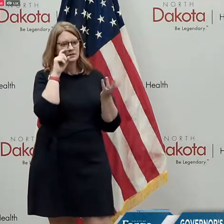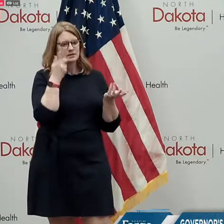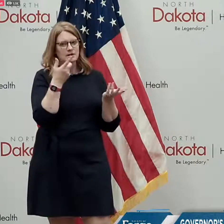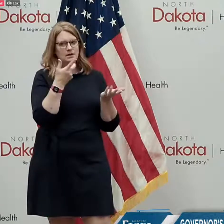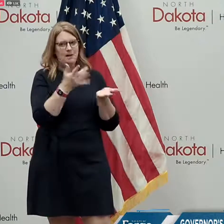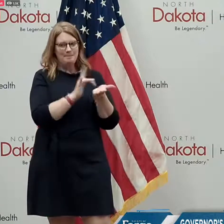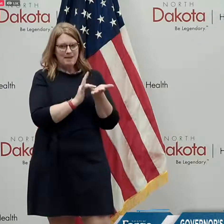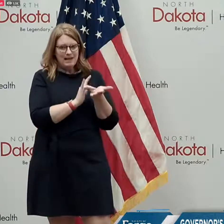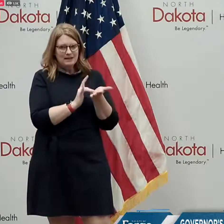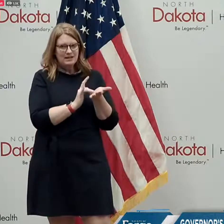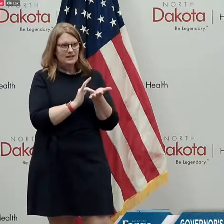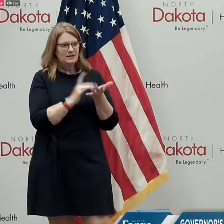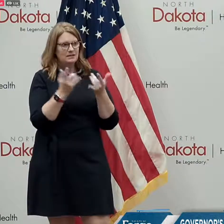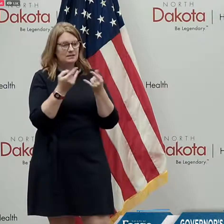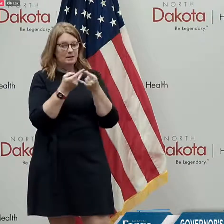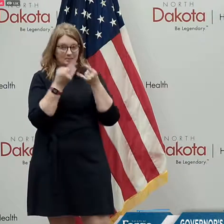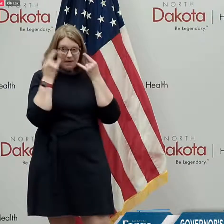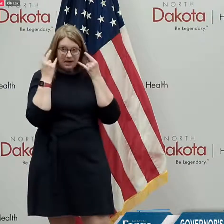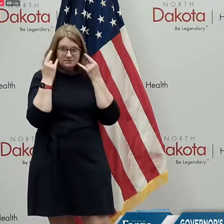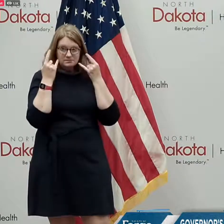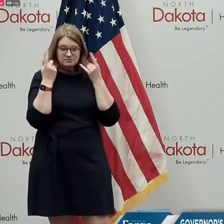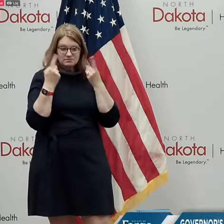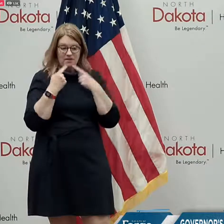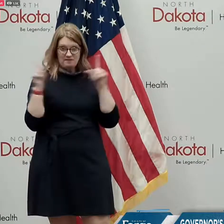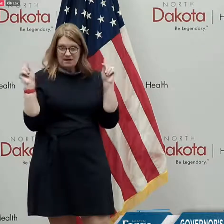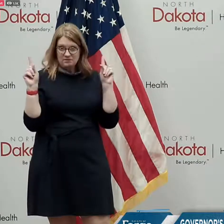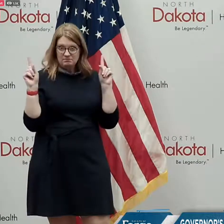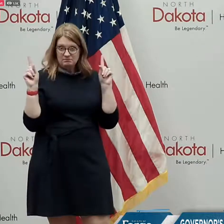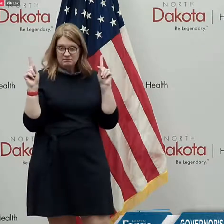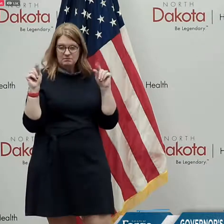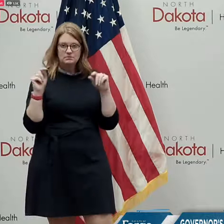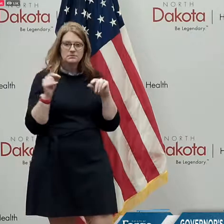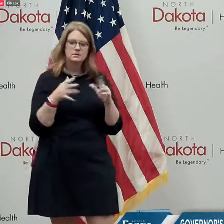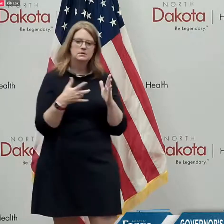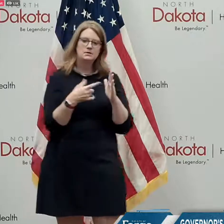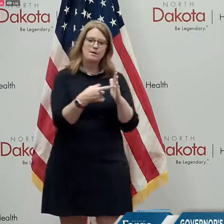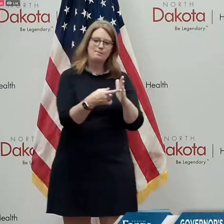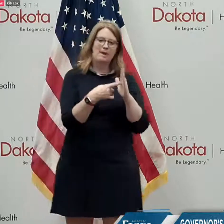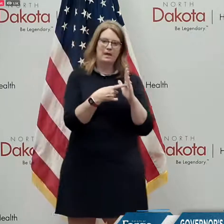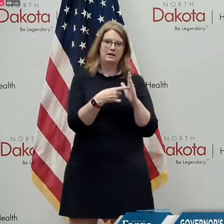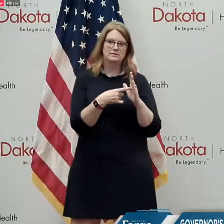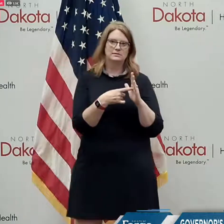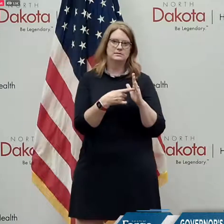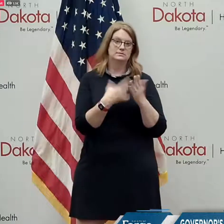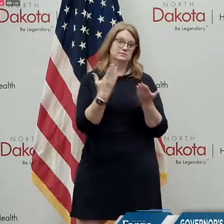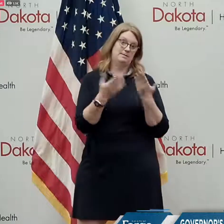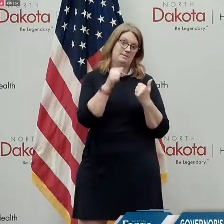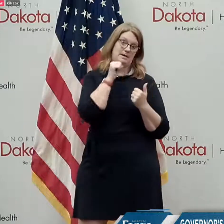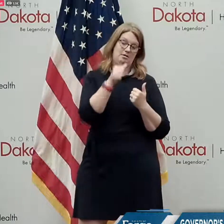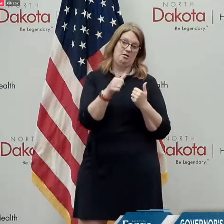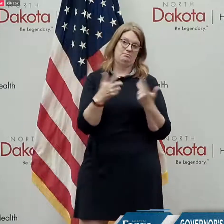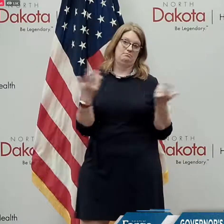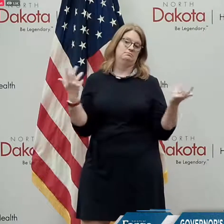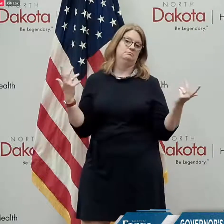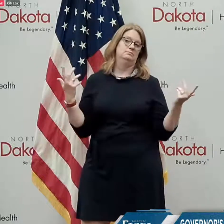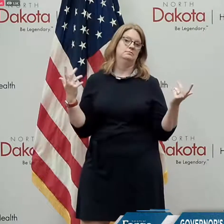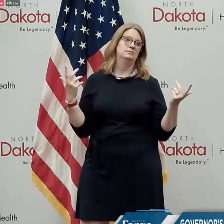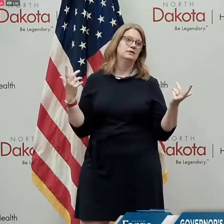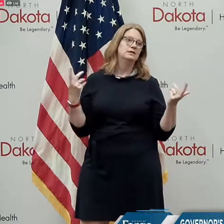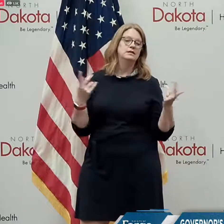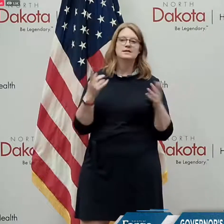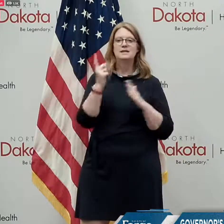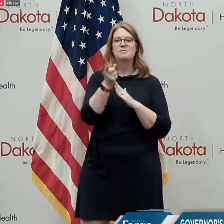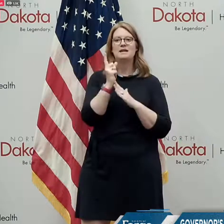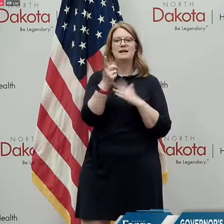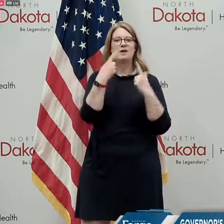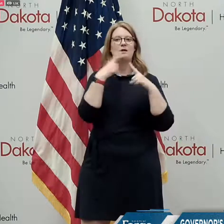medically masks are effective. Mandates may not be effective. A mandate is, the minute I would stand up here and